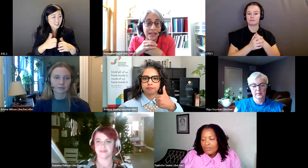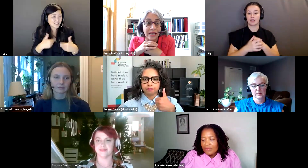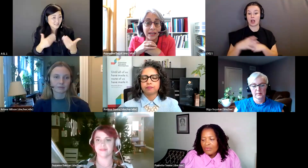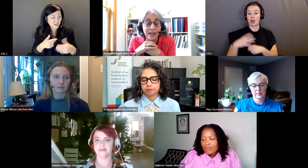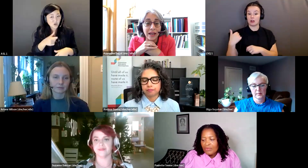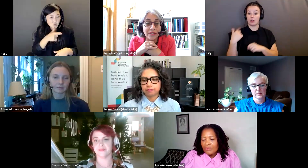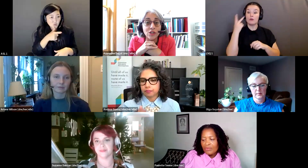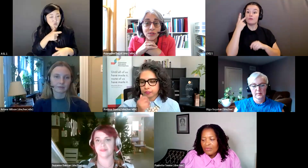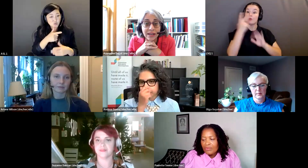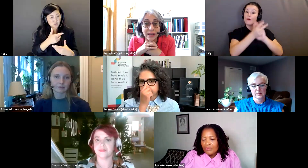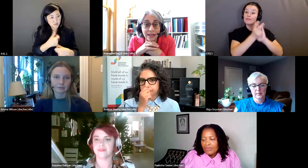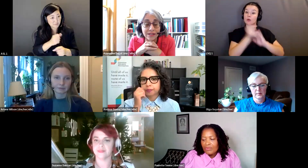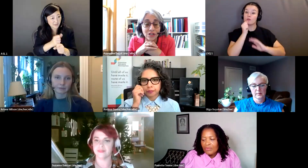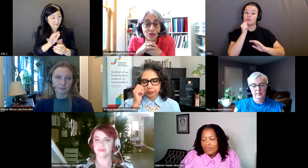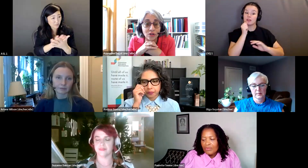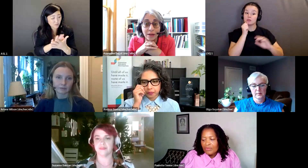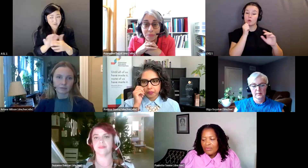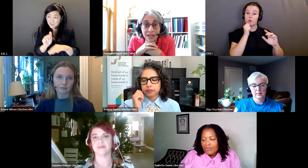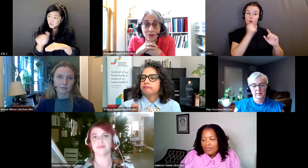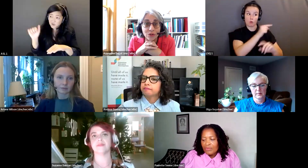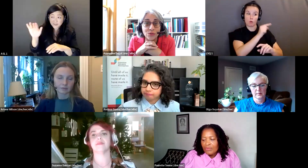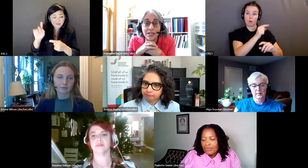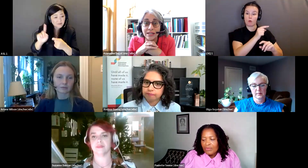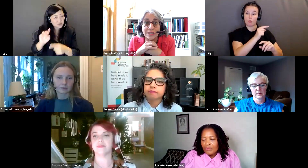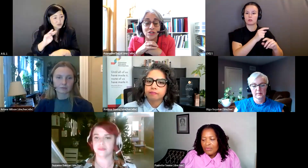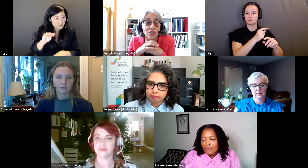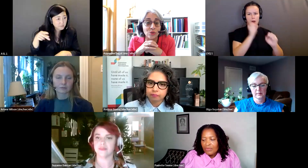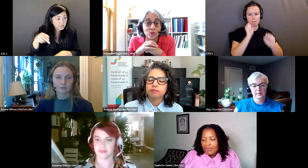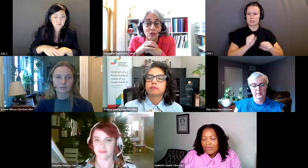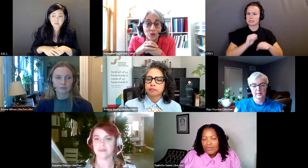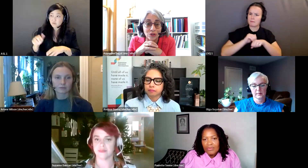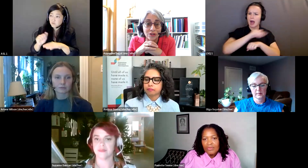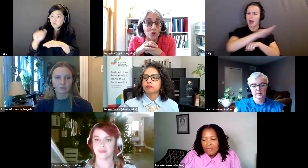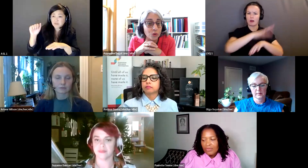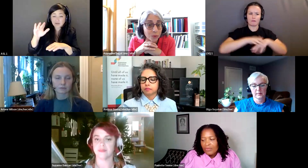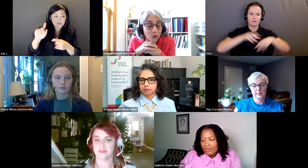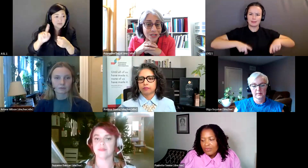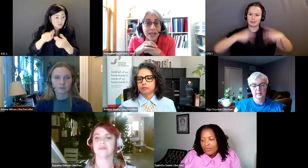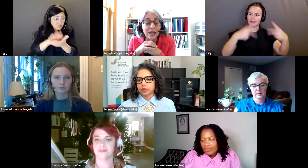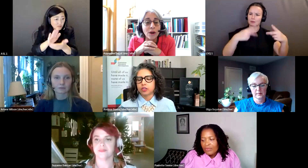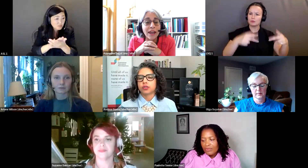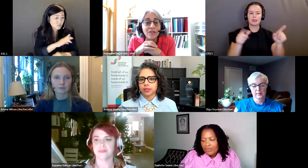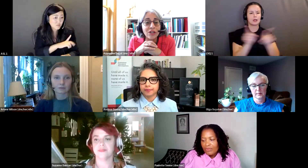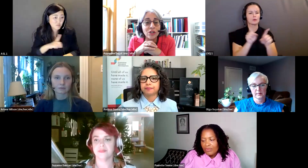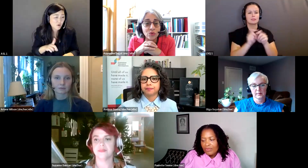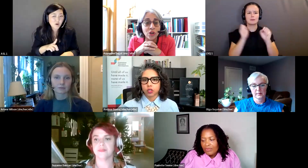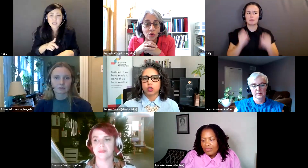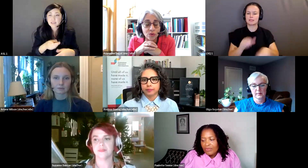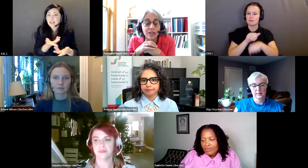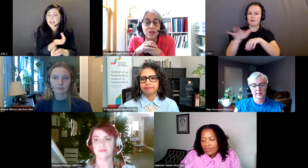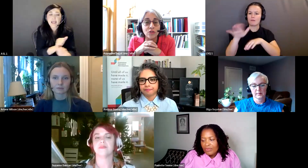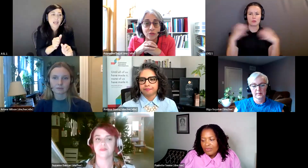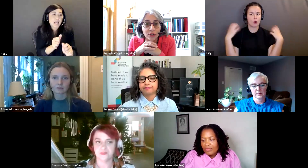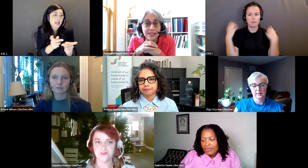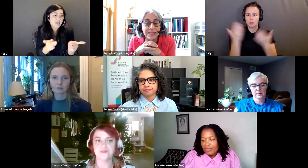on today, that you send that to your MP or you send it to your school board, wherever you